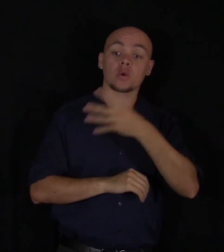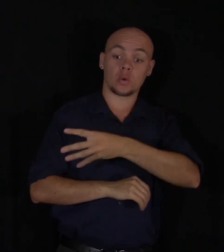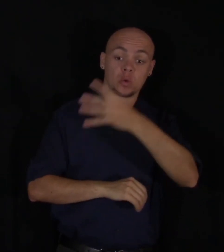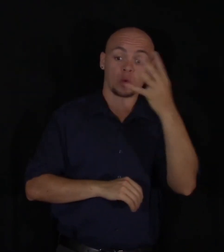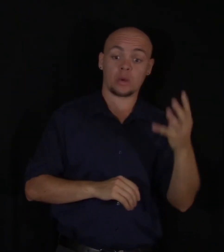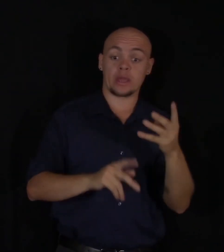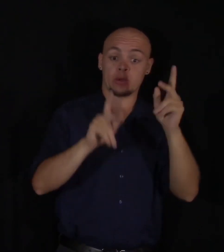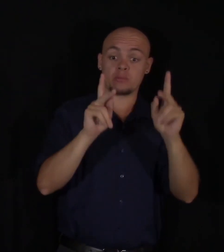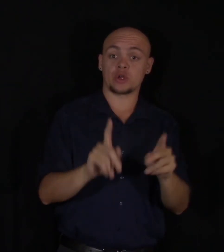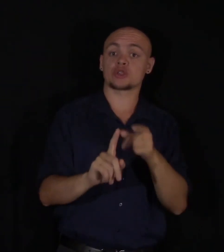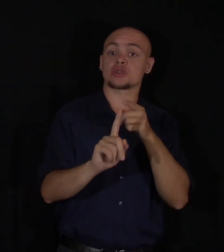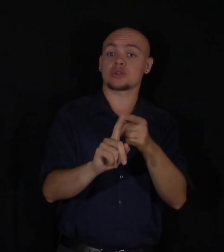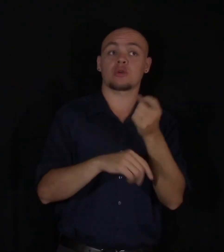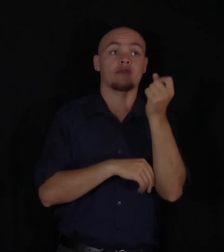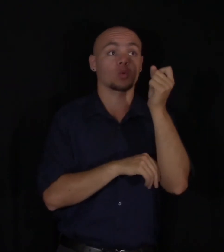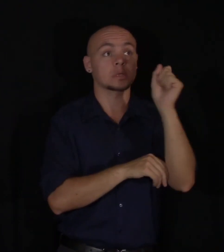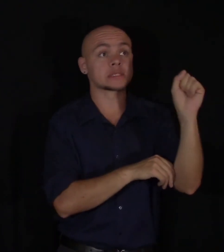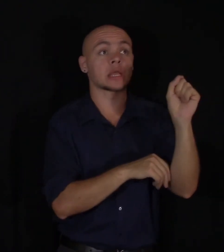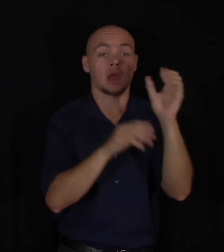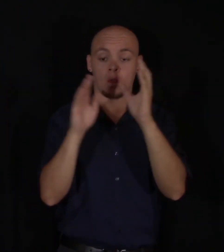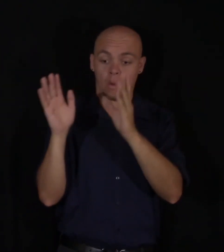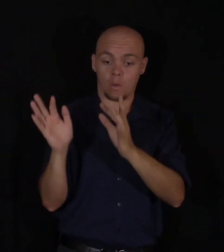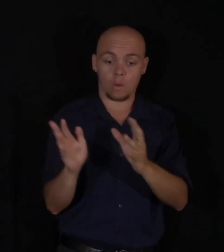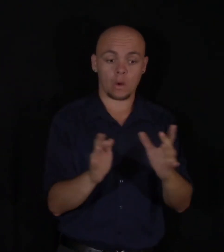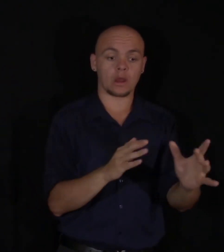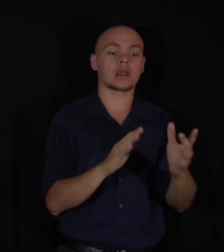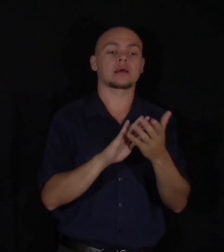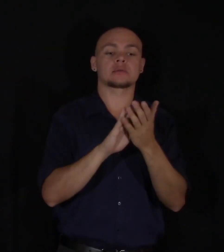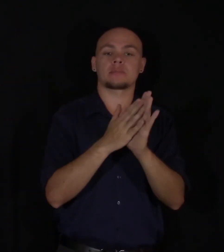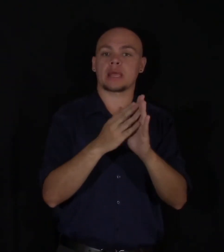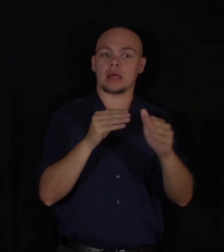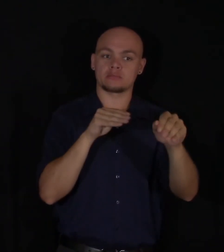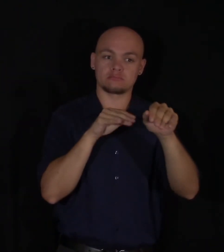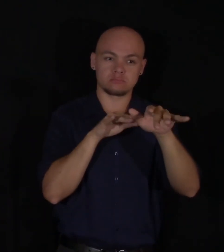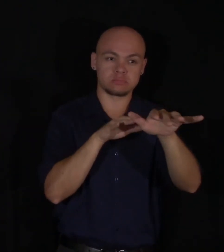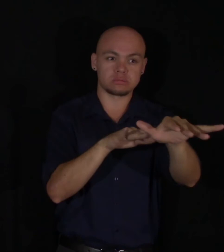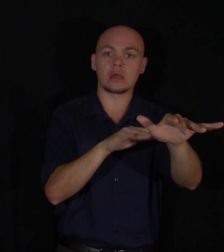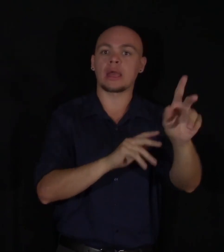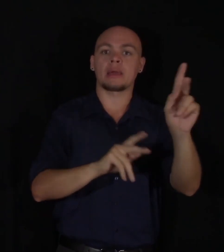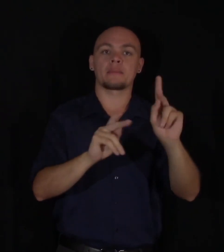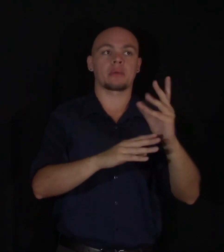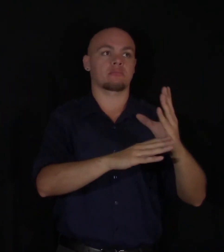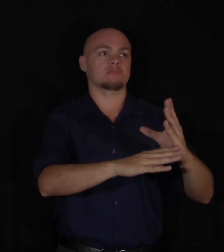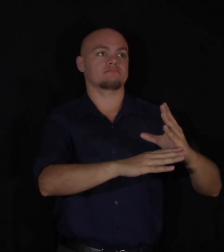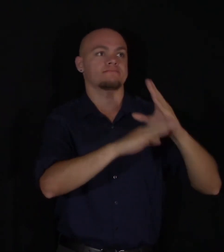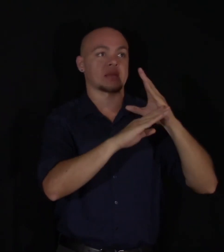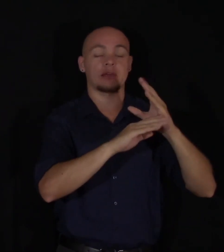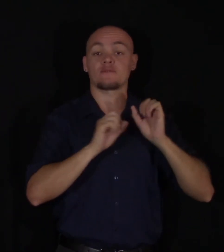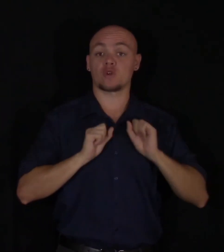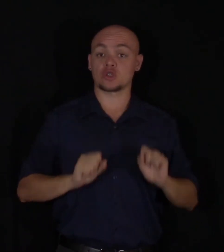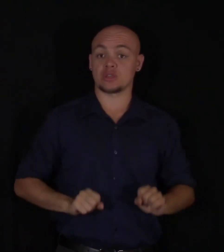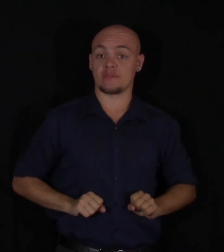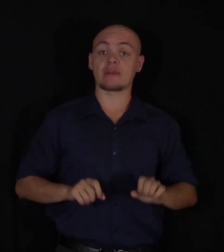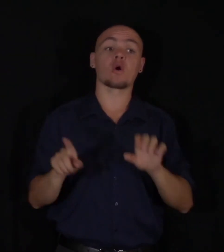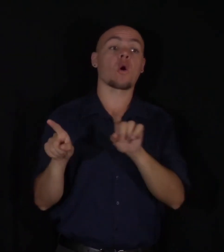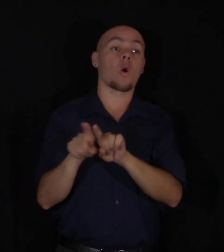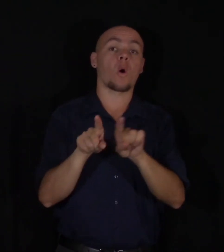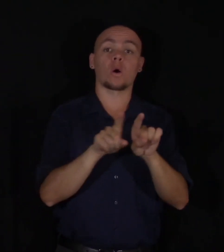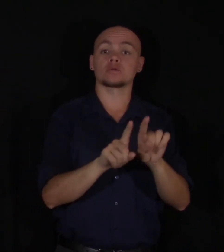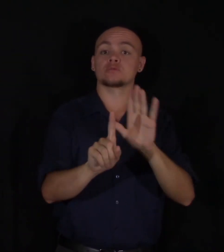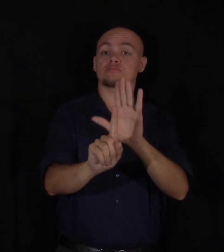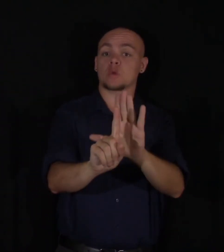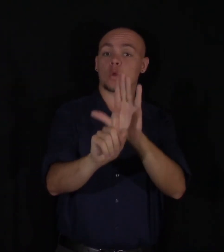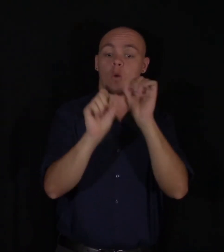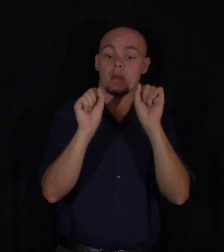has resisted, organized, mobilized, and fought for their lives, not just survival, but more importantly, for your